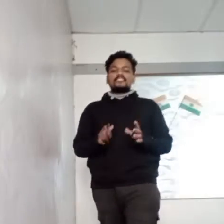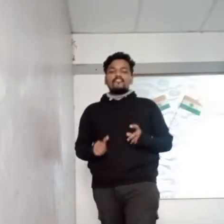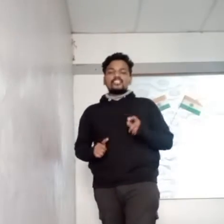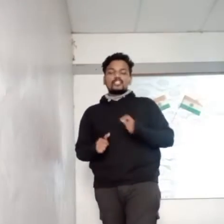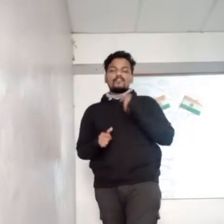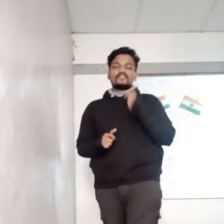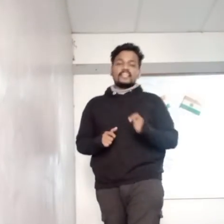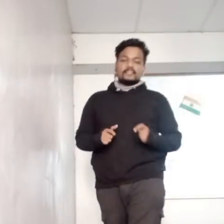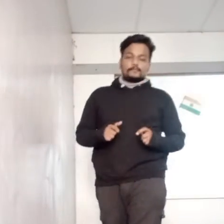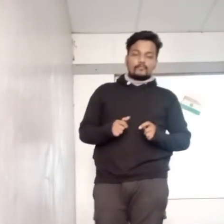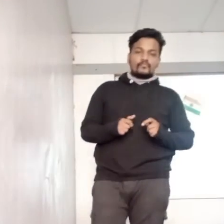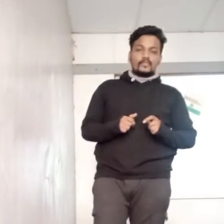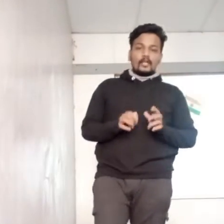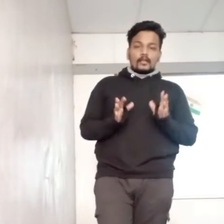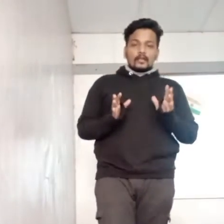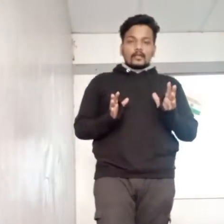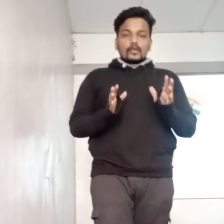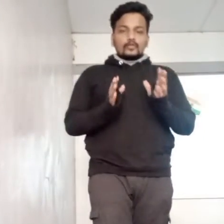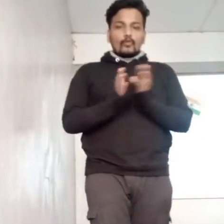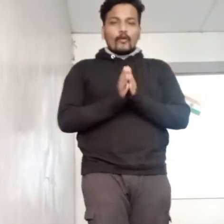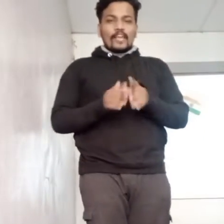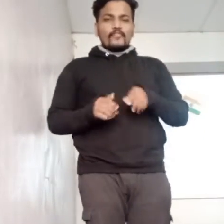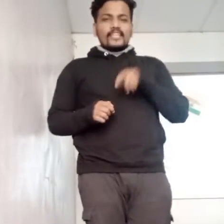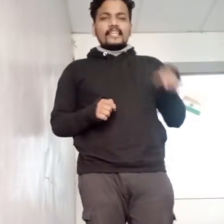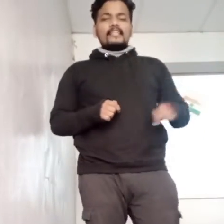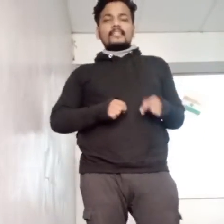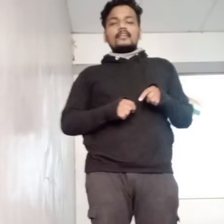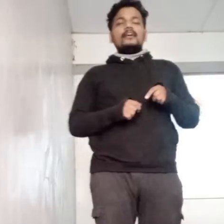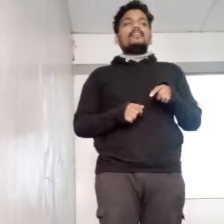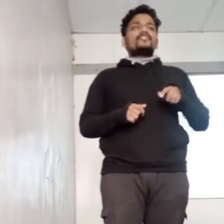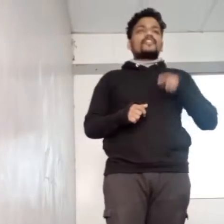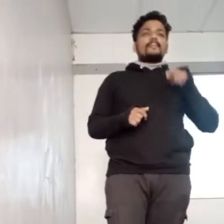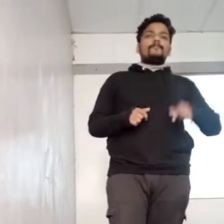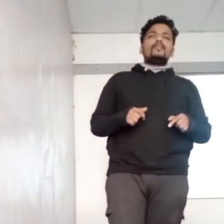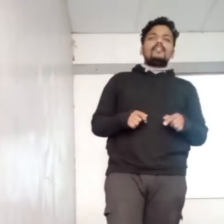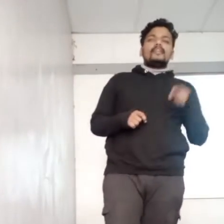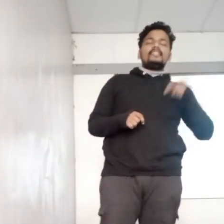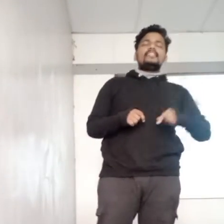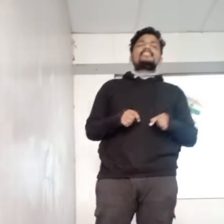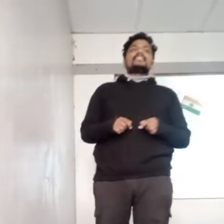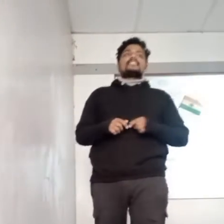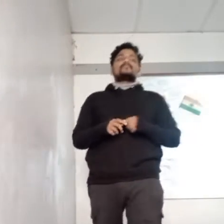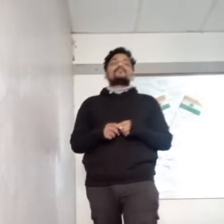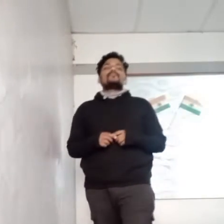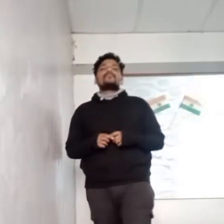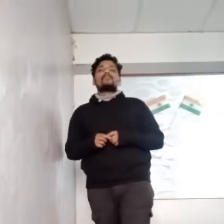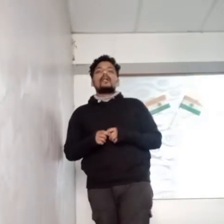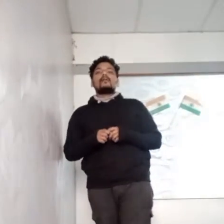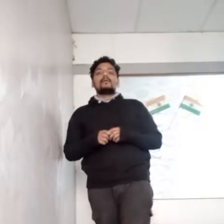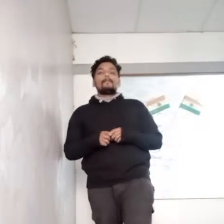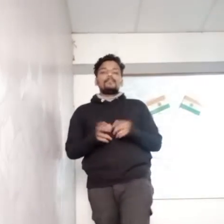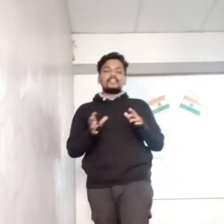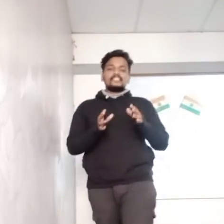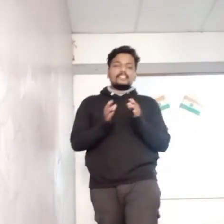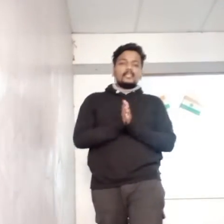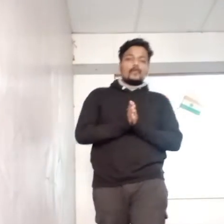function of thread. So why we need a thread pool in this case? Previously, we